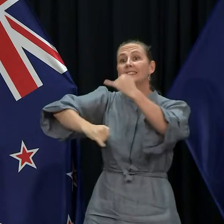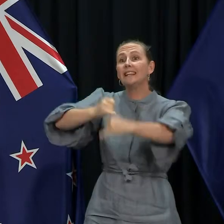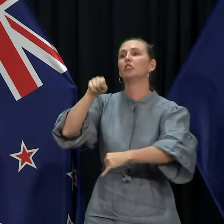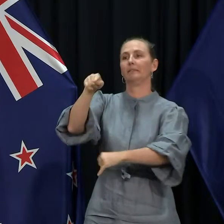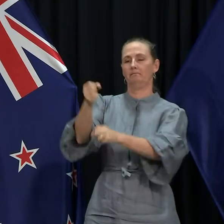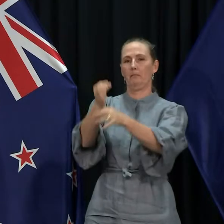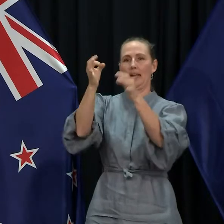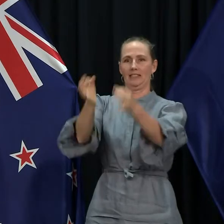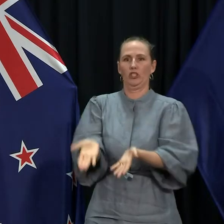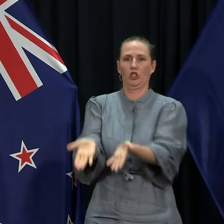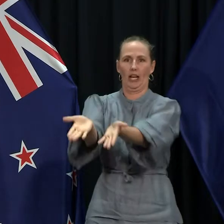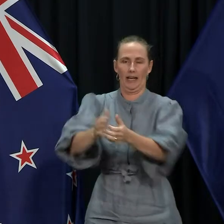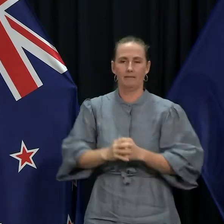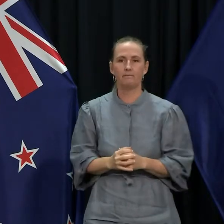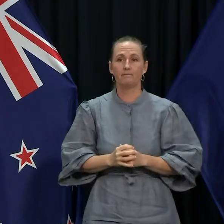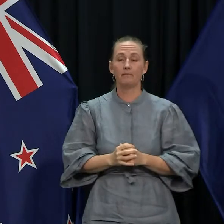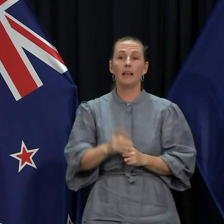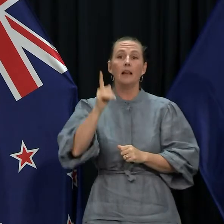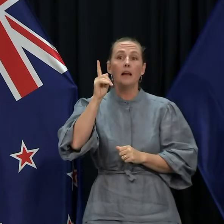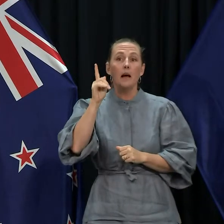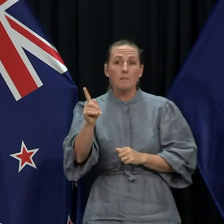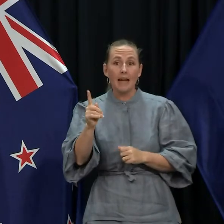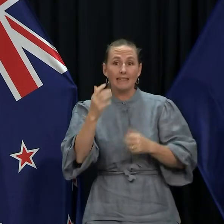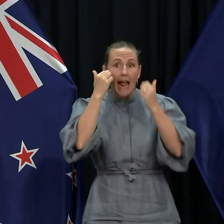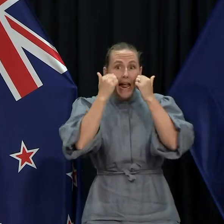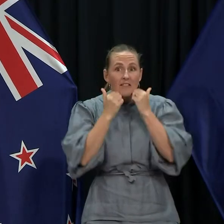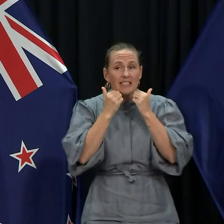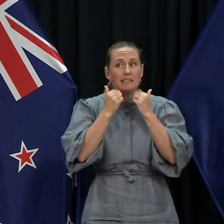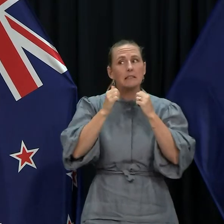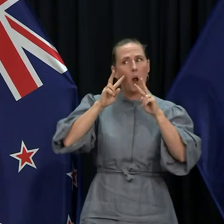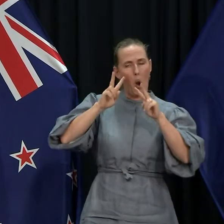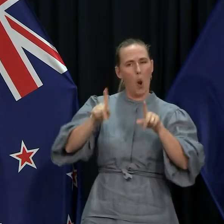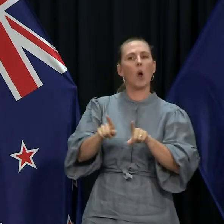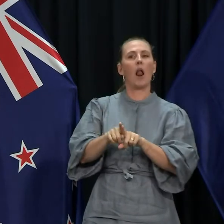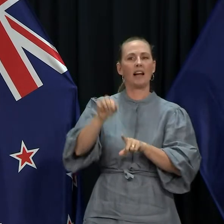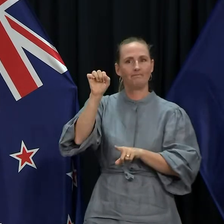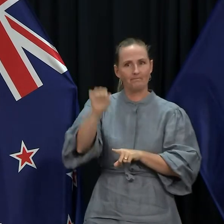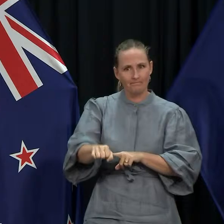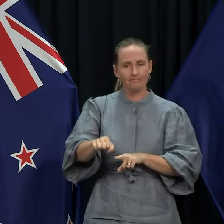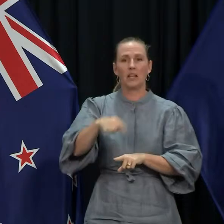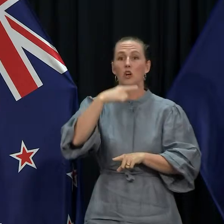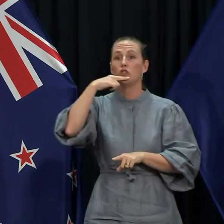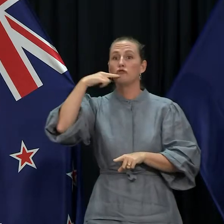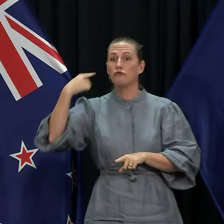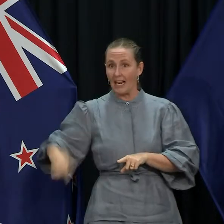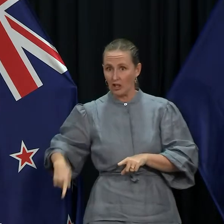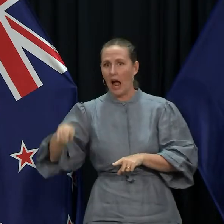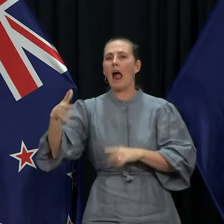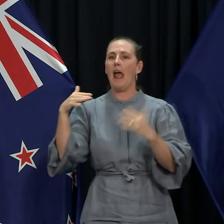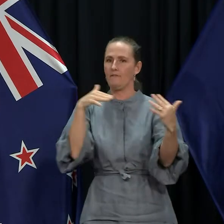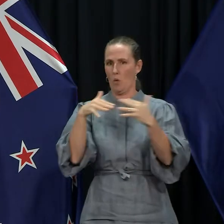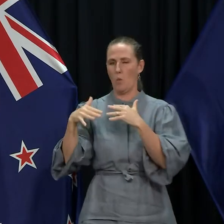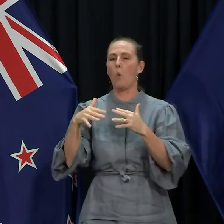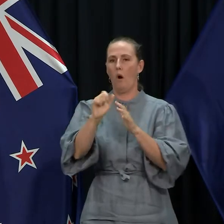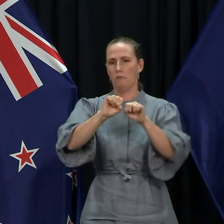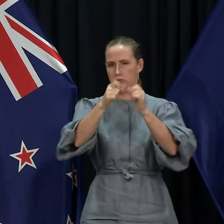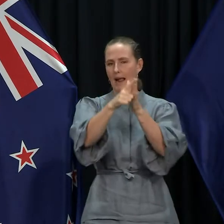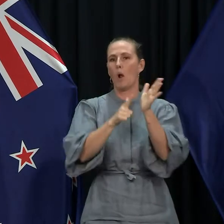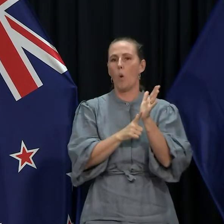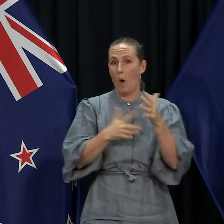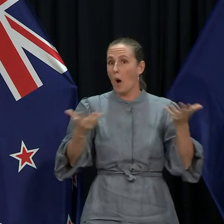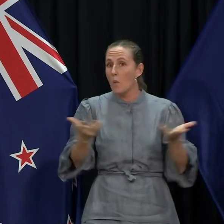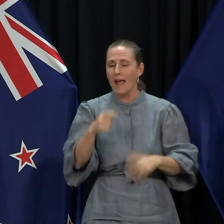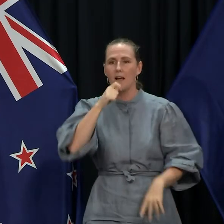every piece of evidence points to the fact that there are war crimes being committed by Russia in Ukraine at the hands of the